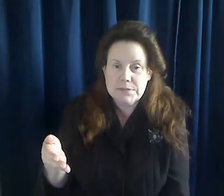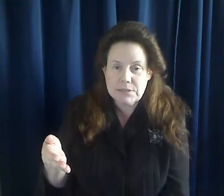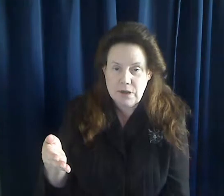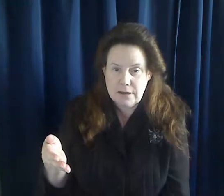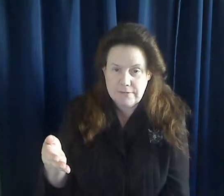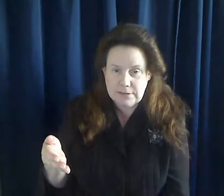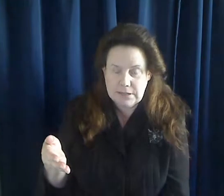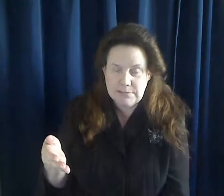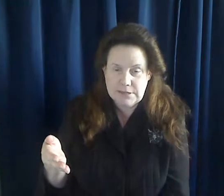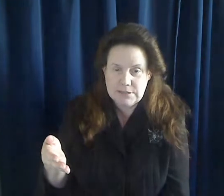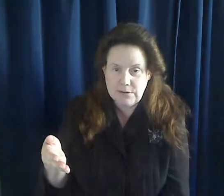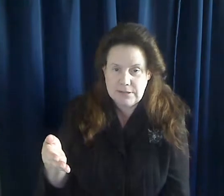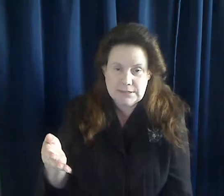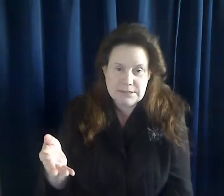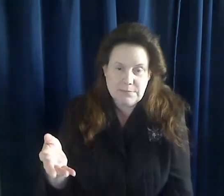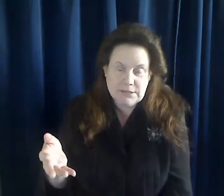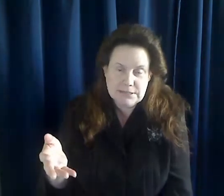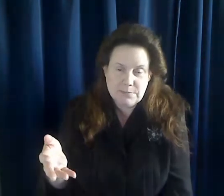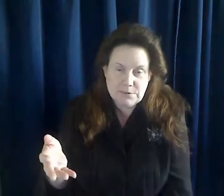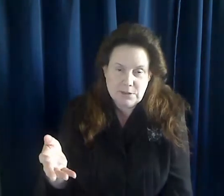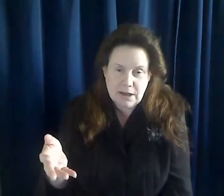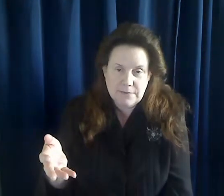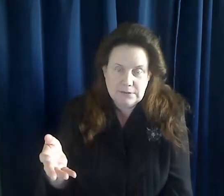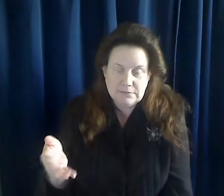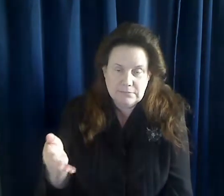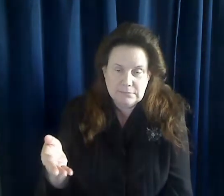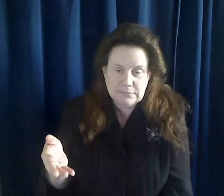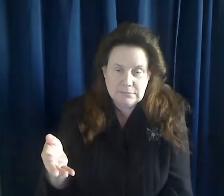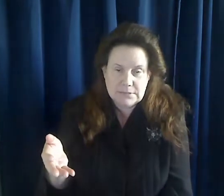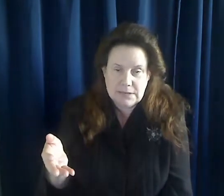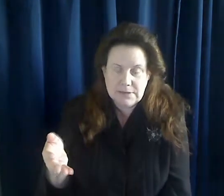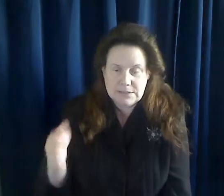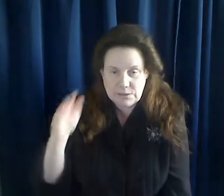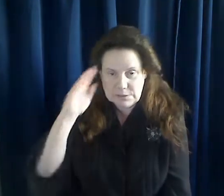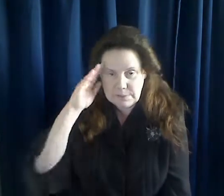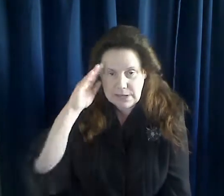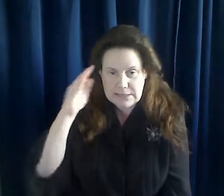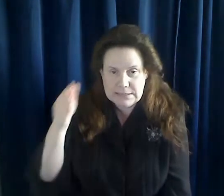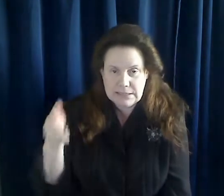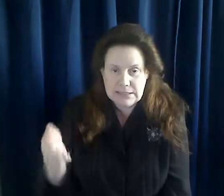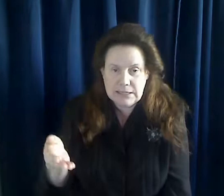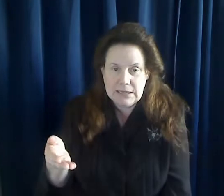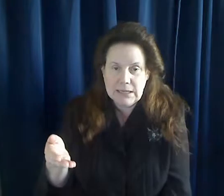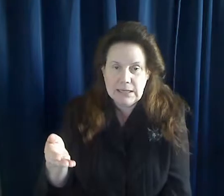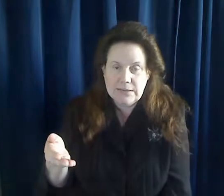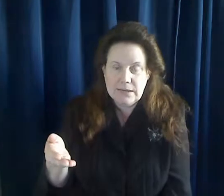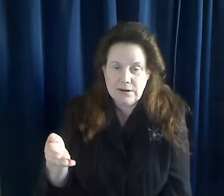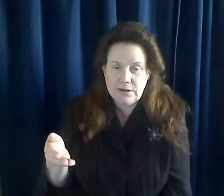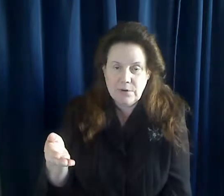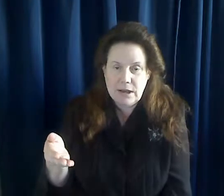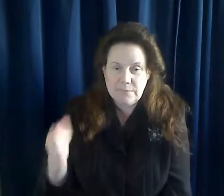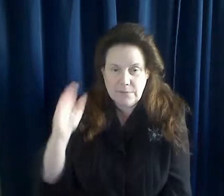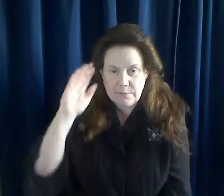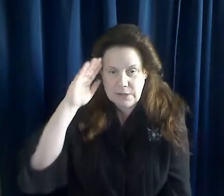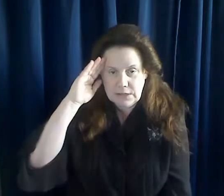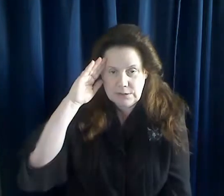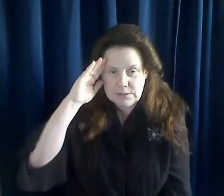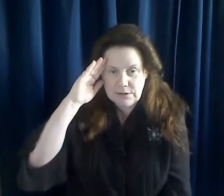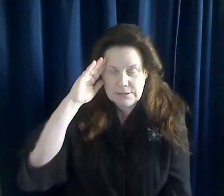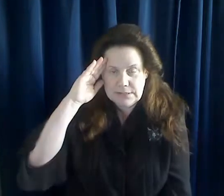most often in Minnesota. That doesn't mean it's the most often sign that is used, but I see it in the area where I am from. You start at the